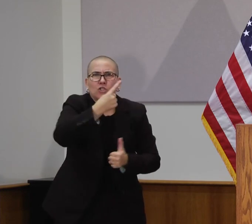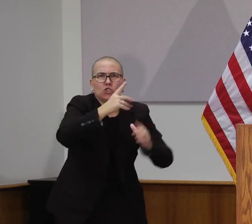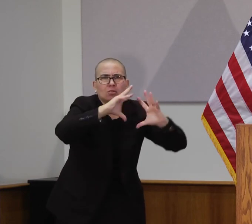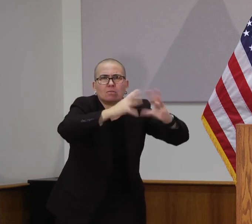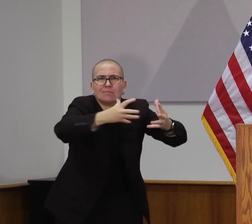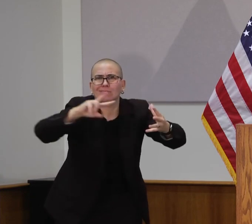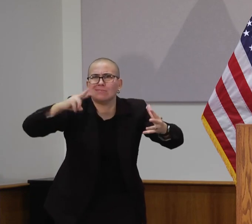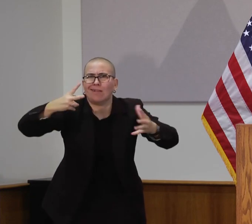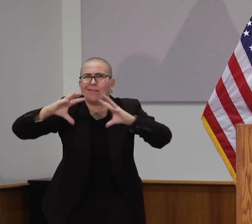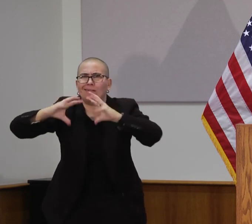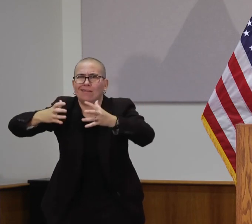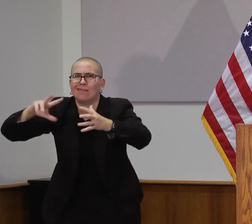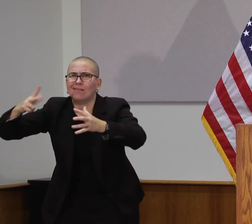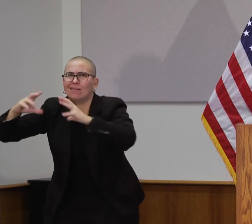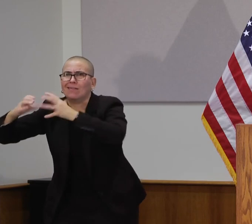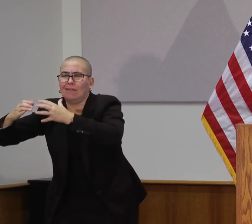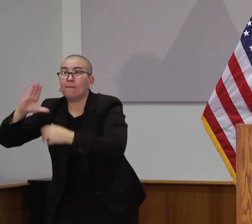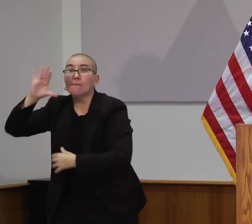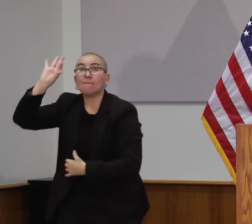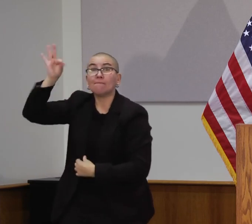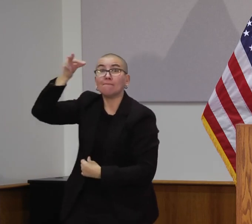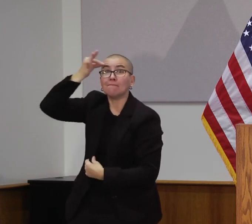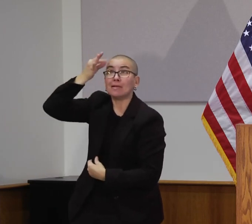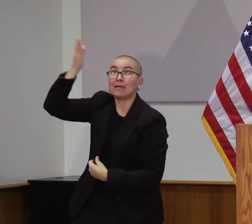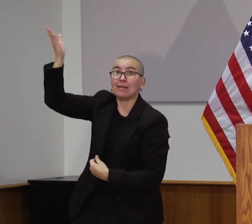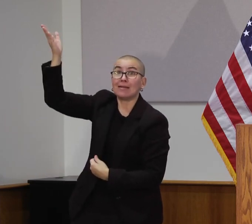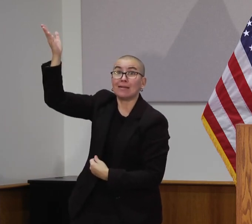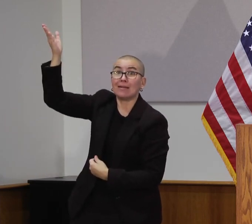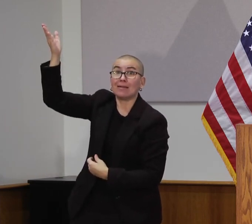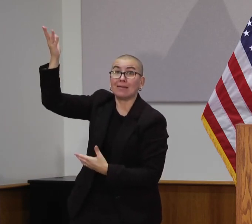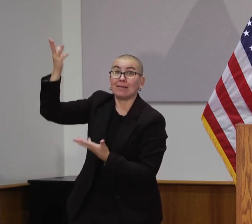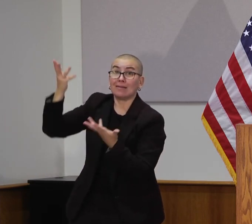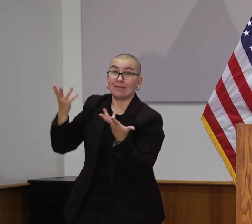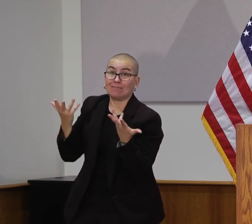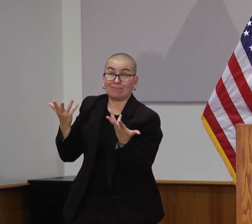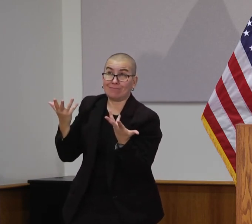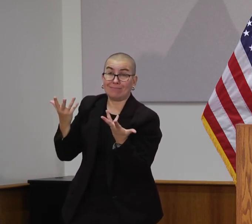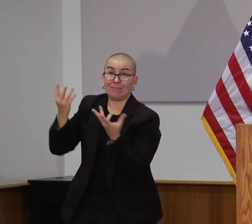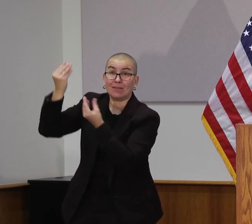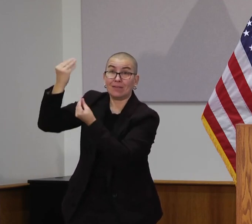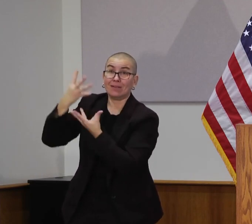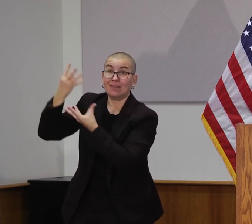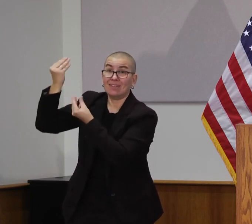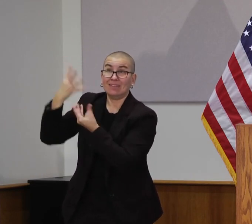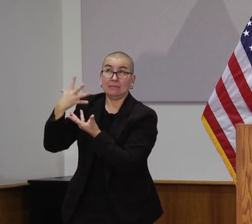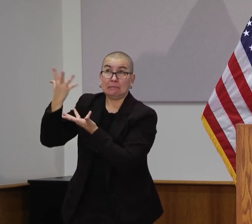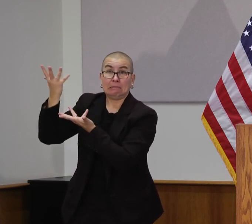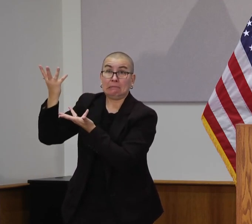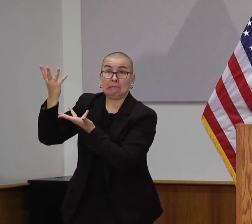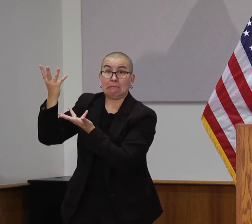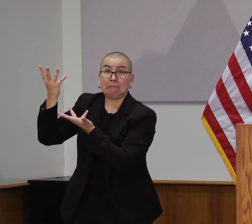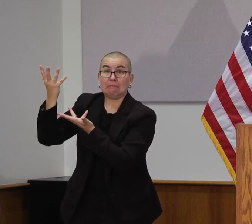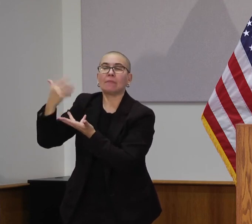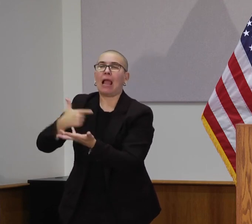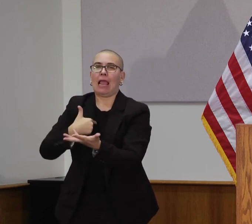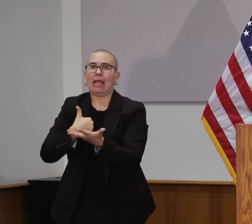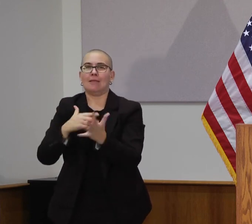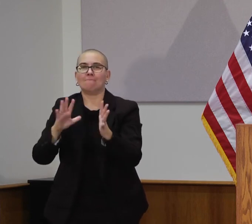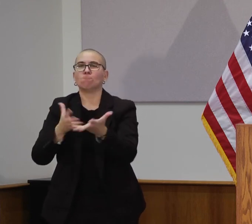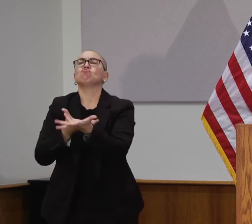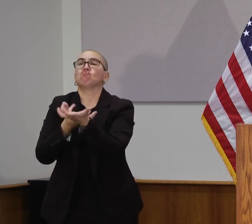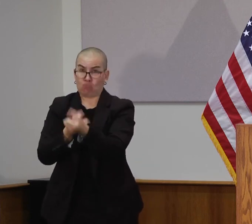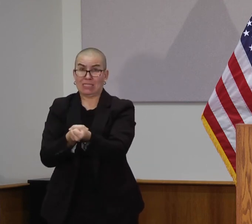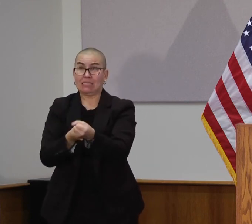I don't think I'm speaking out of turn here. And again, I can't speak to, I simply trust the systems around FDA on